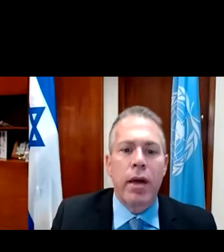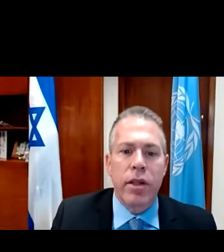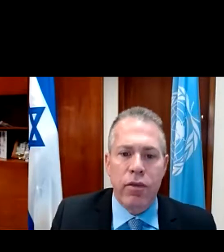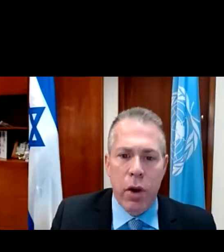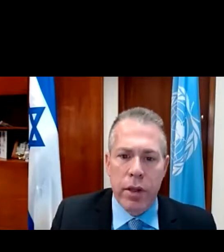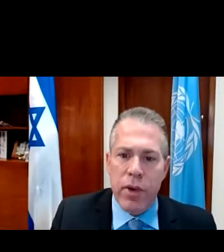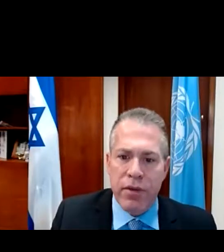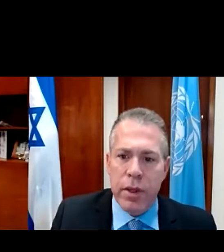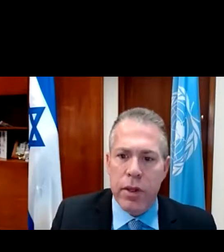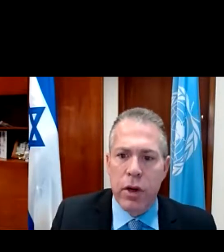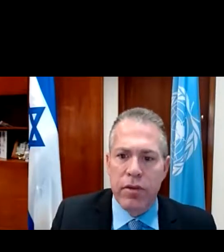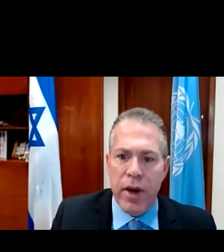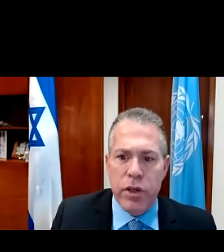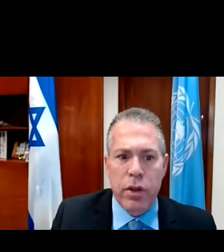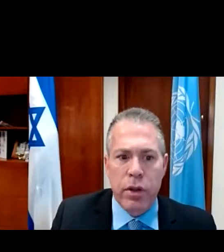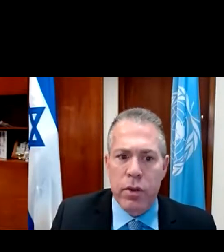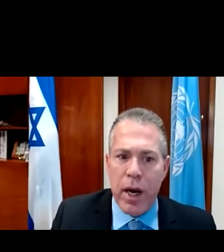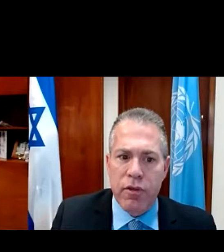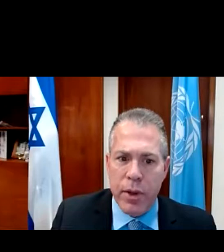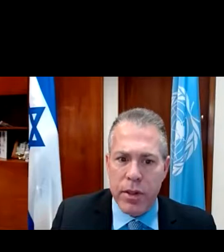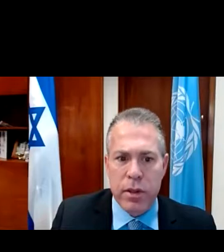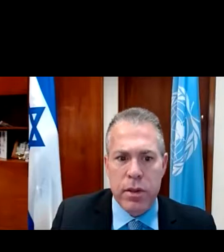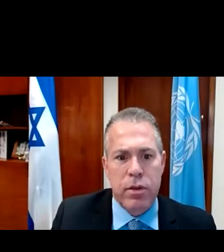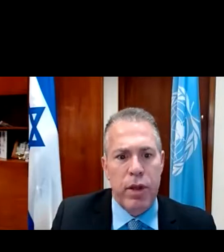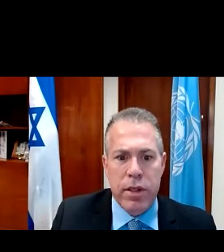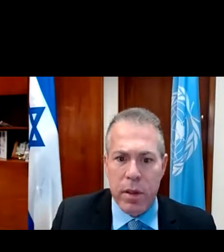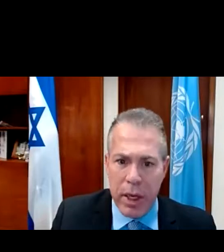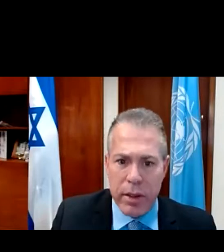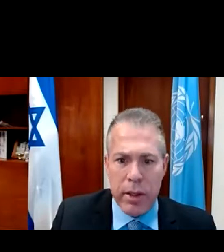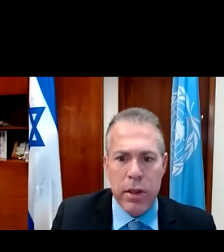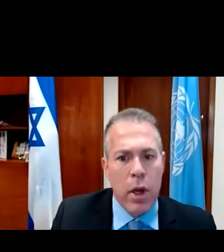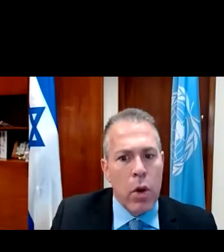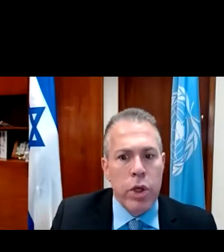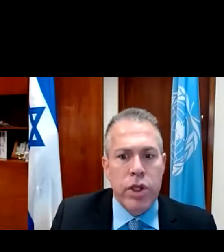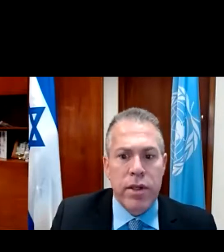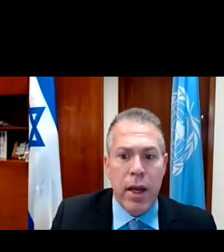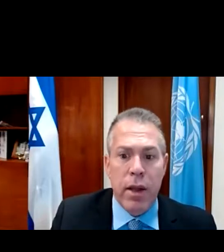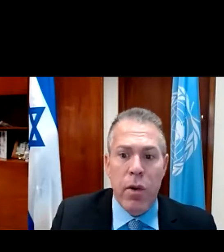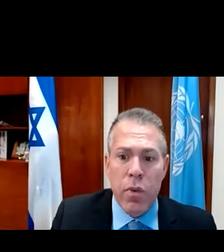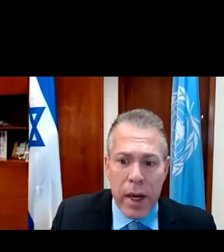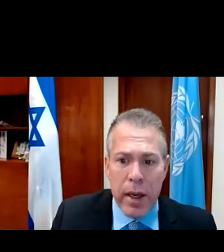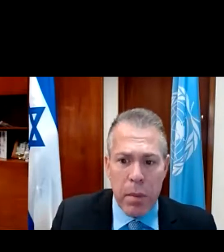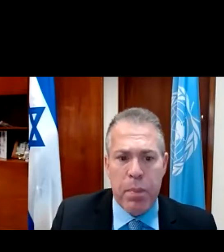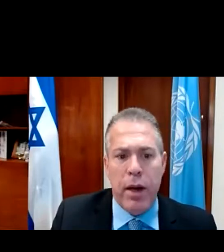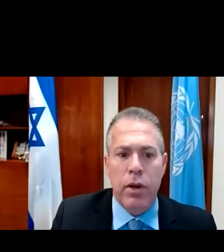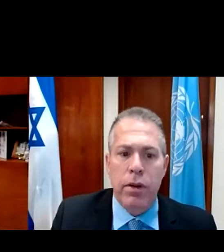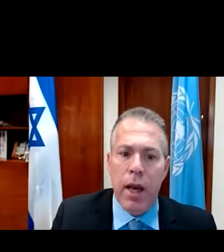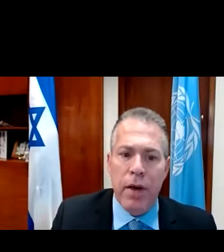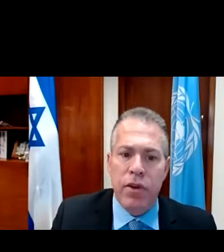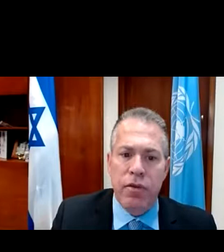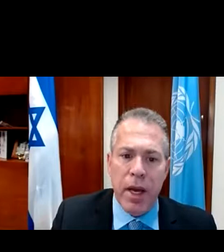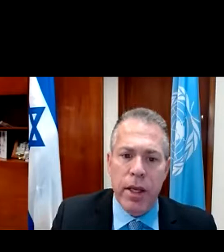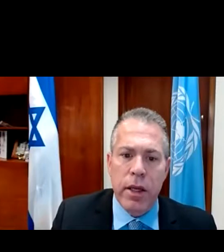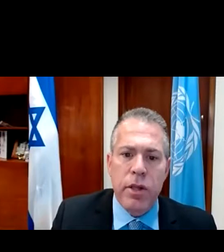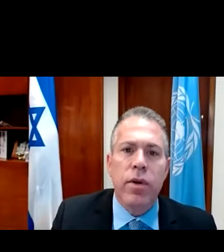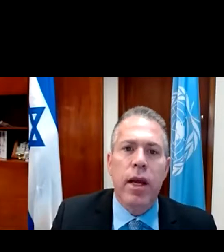an active role in drafting the Convention on the Rights of Persons with Disabilities, which has had a real impact on the lives